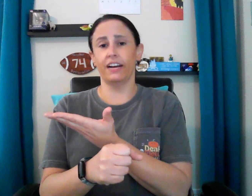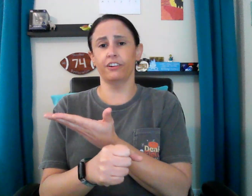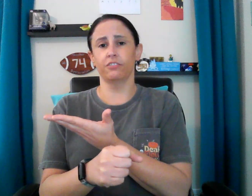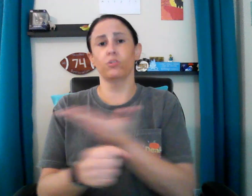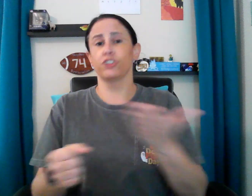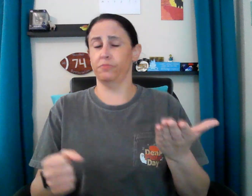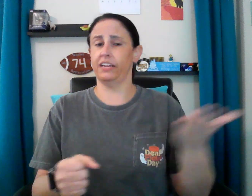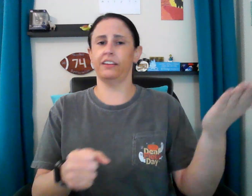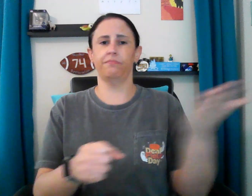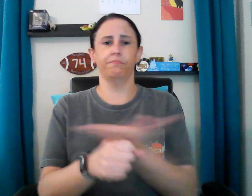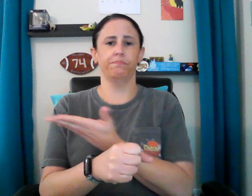fired, or terminated.